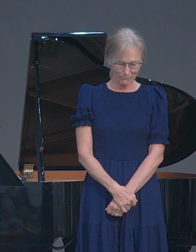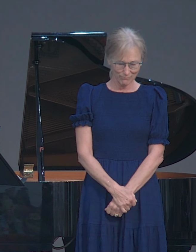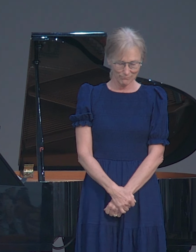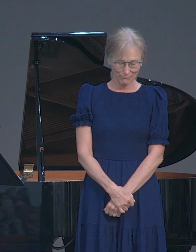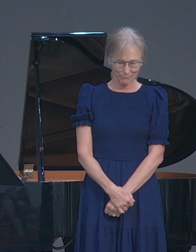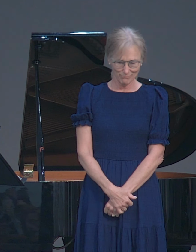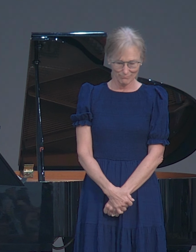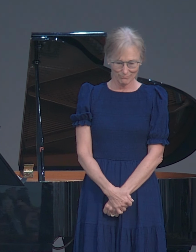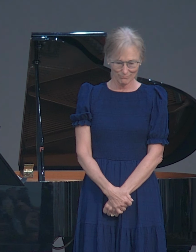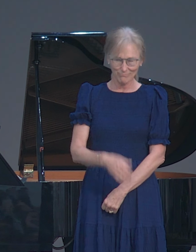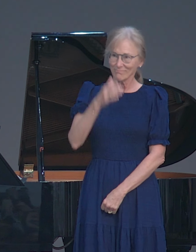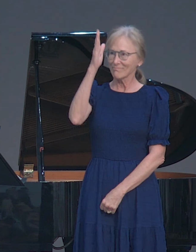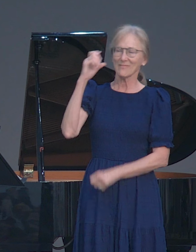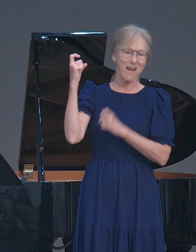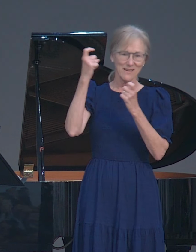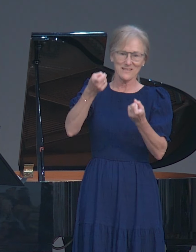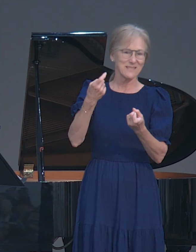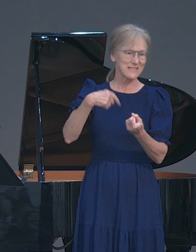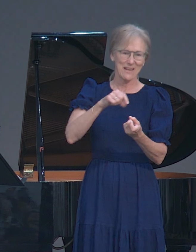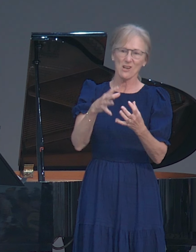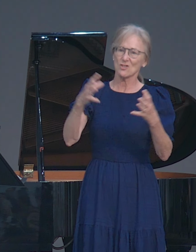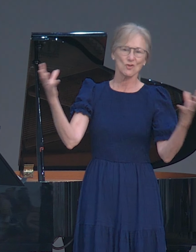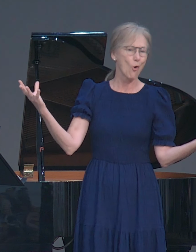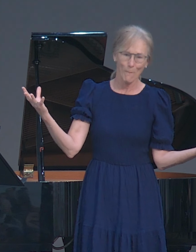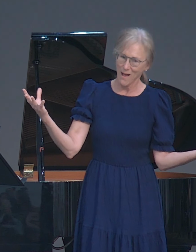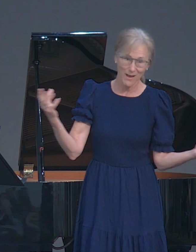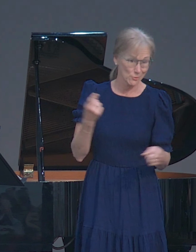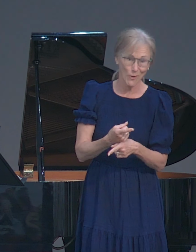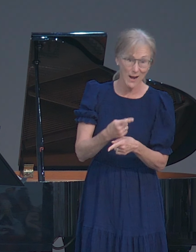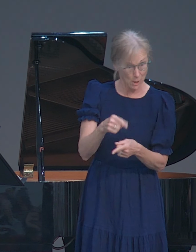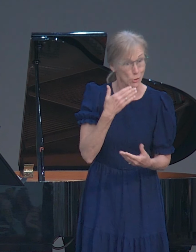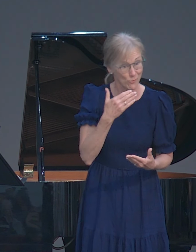God has given us so much. Are you grateful this morning?